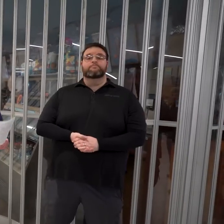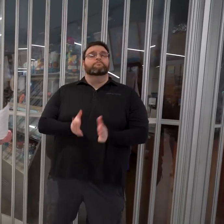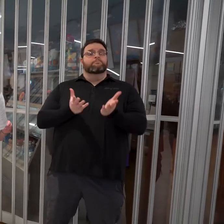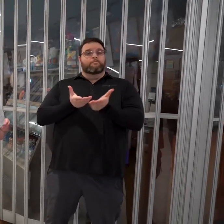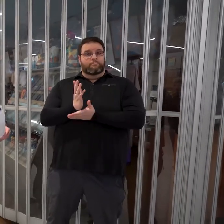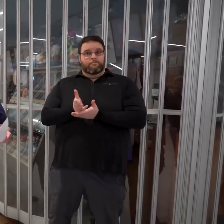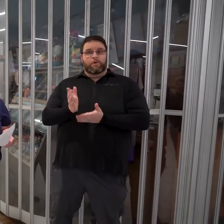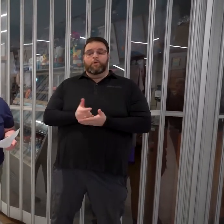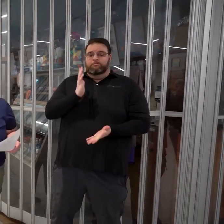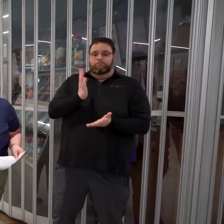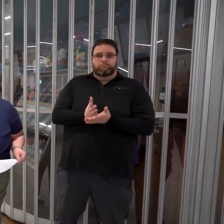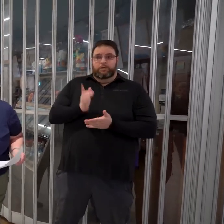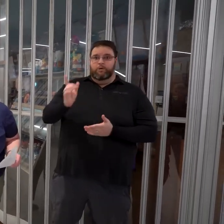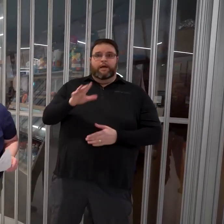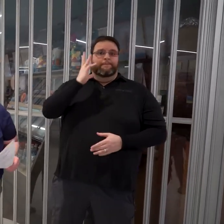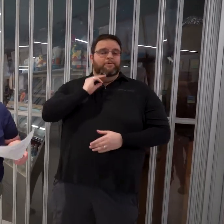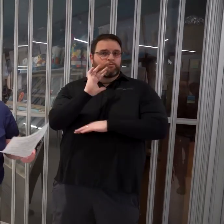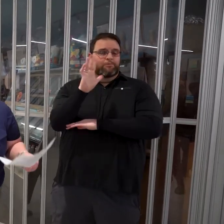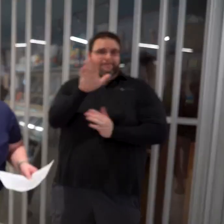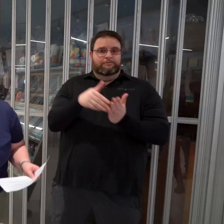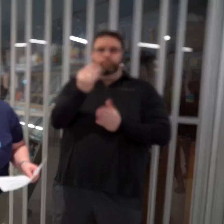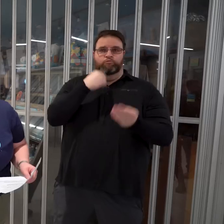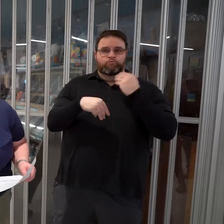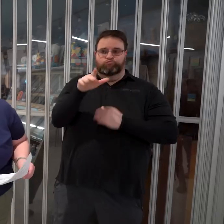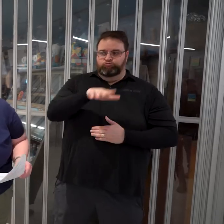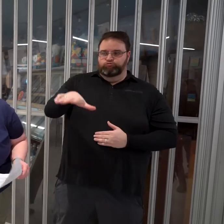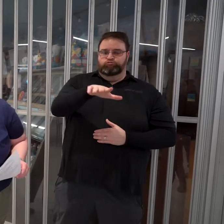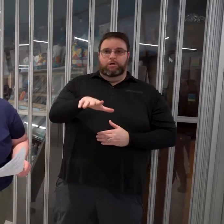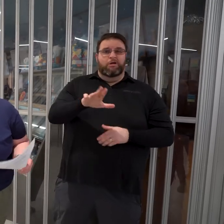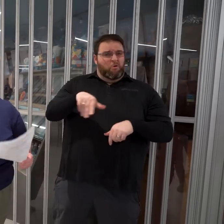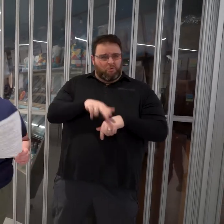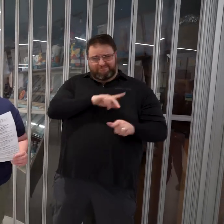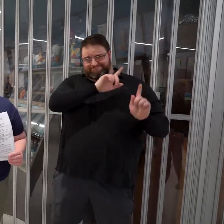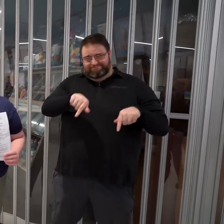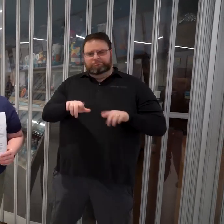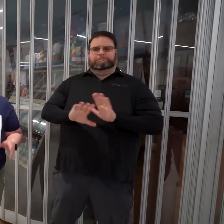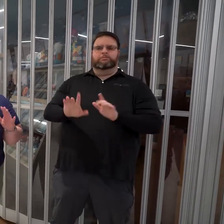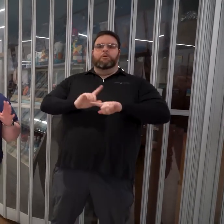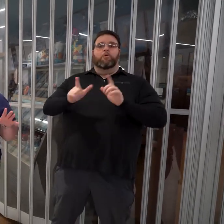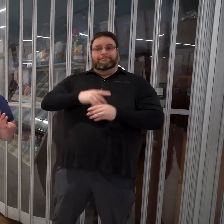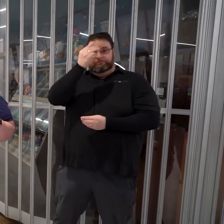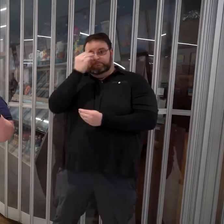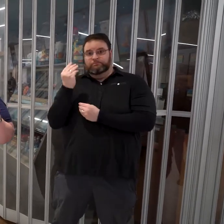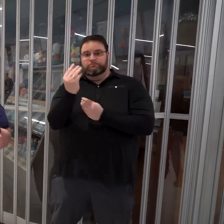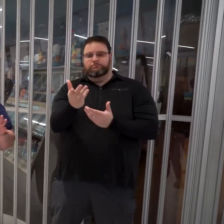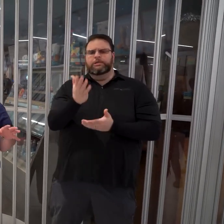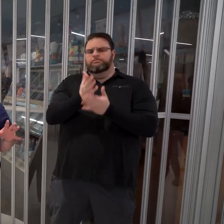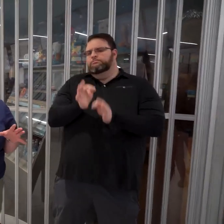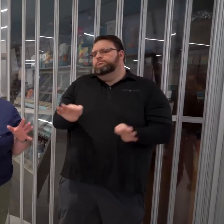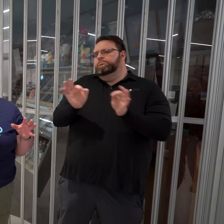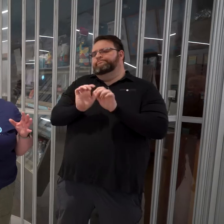All right, so we have stopped in the Peachtree Center food court. We normally don't do this on a walking tour, but we did want to point out some